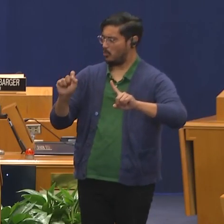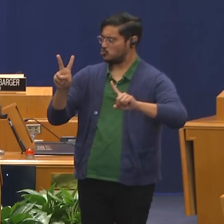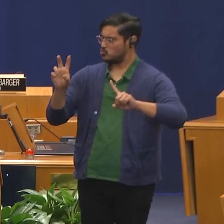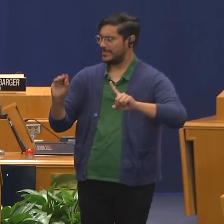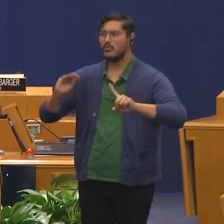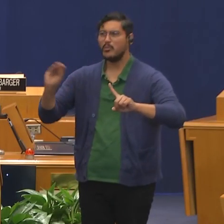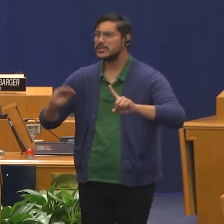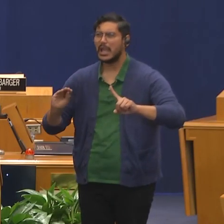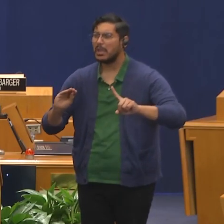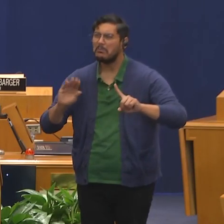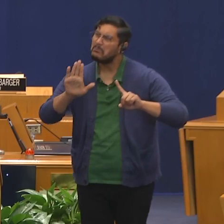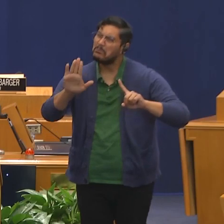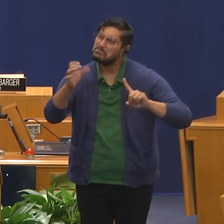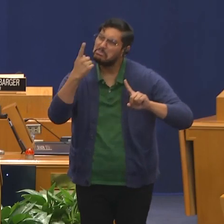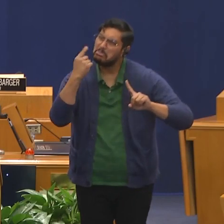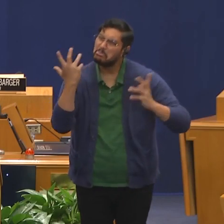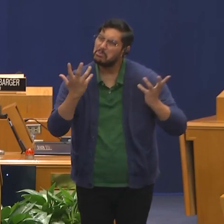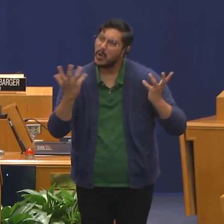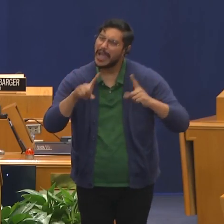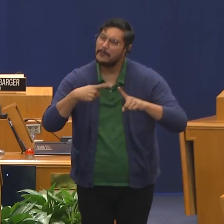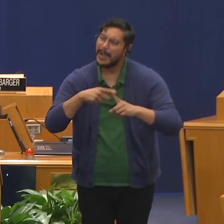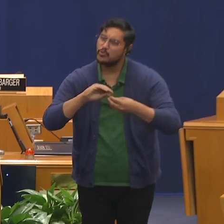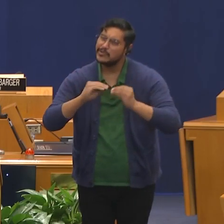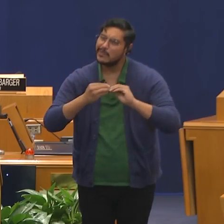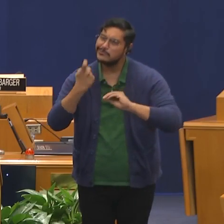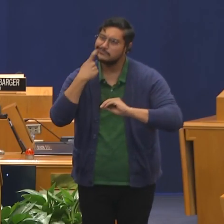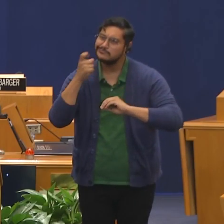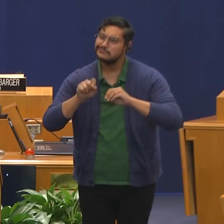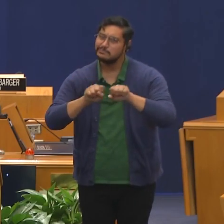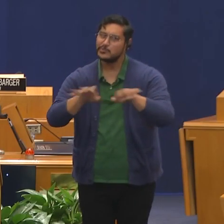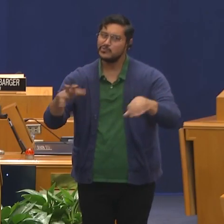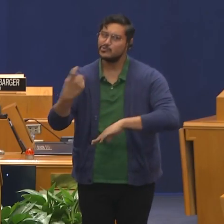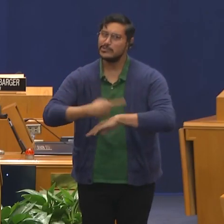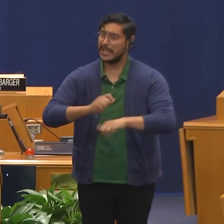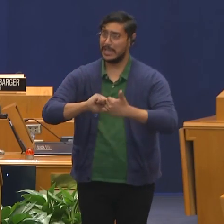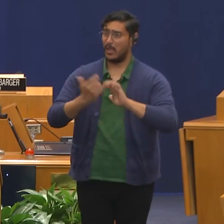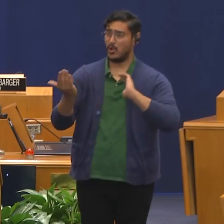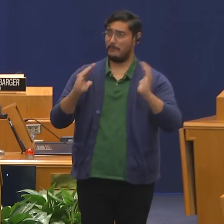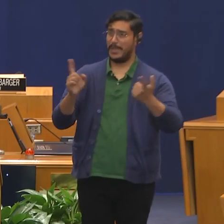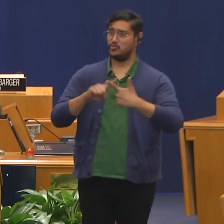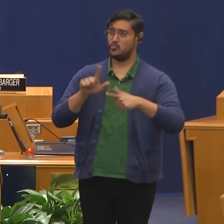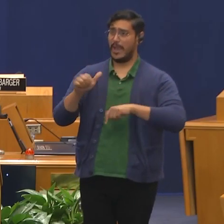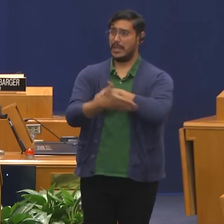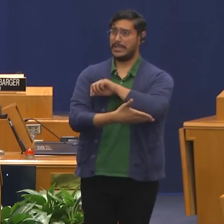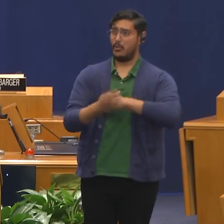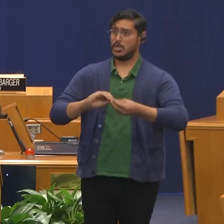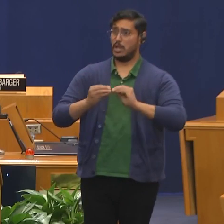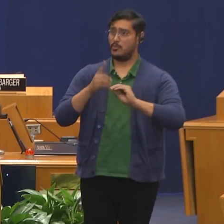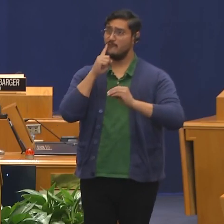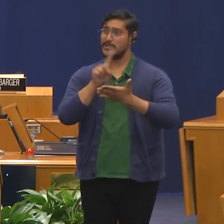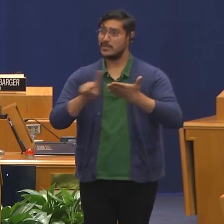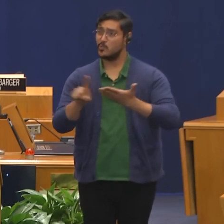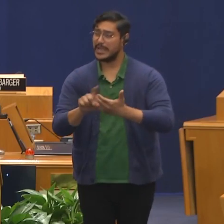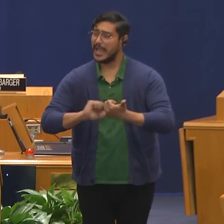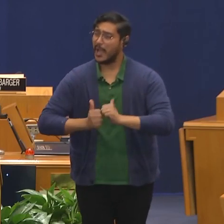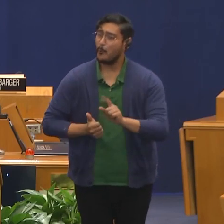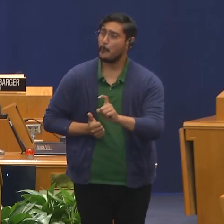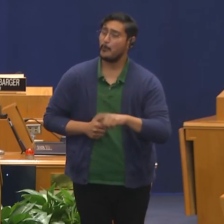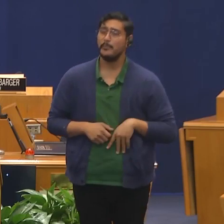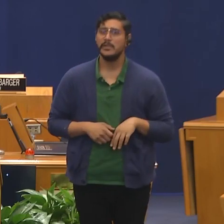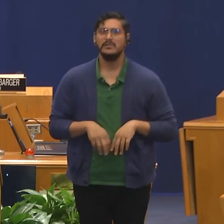What do you make of these other numbers published today, and how might they compare to LA County's numbers to come next week? Yeah, and thanks so much for